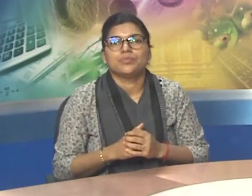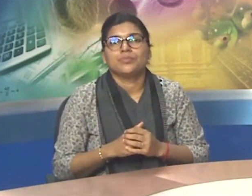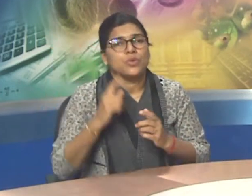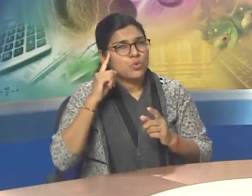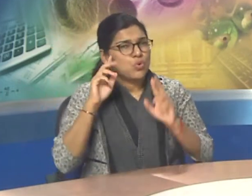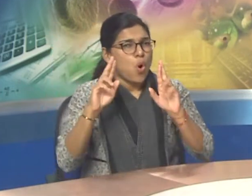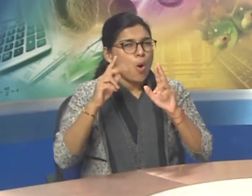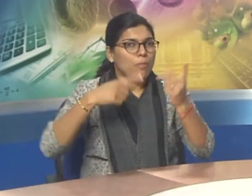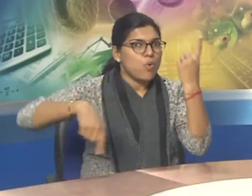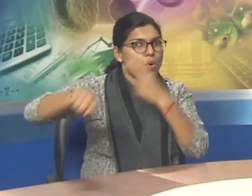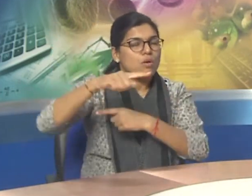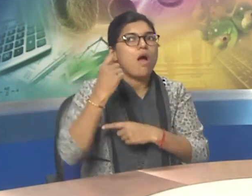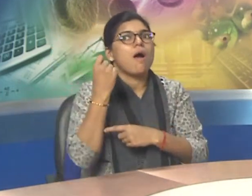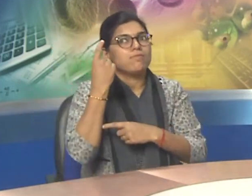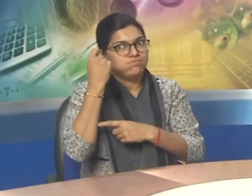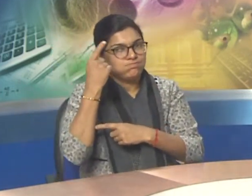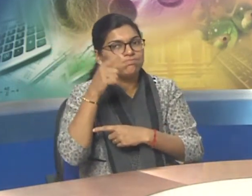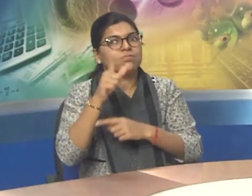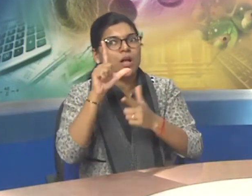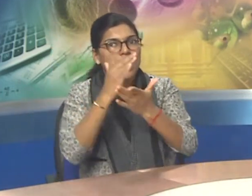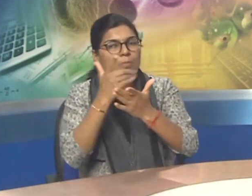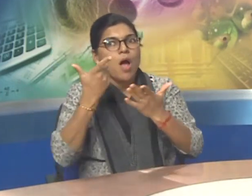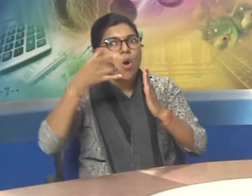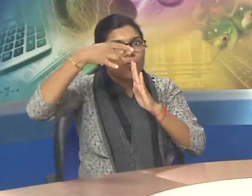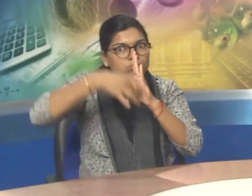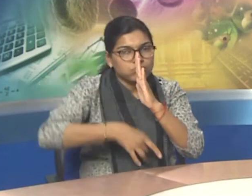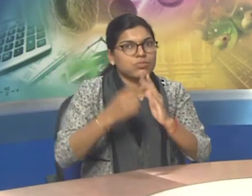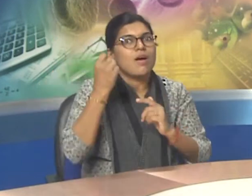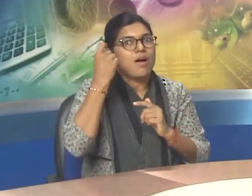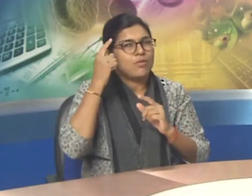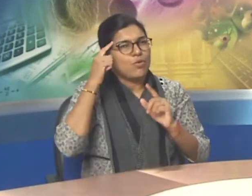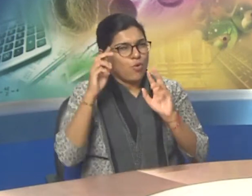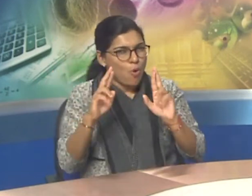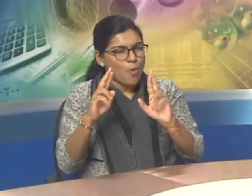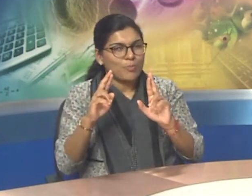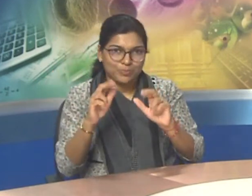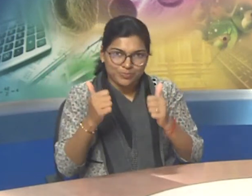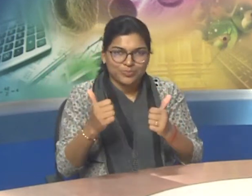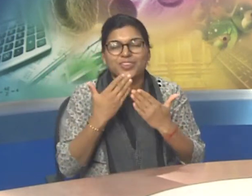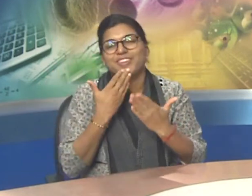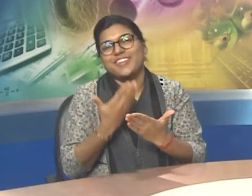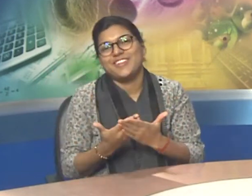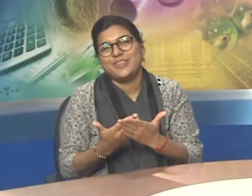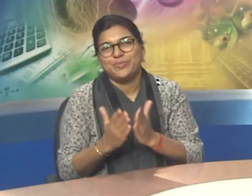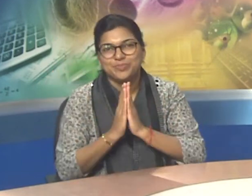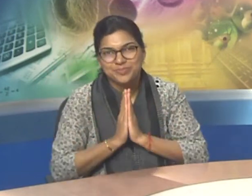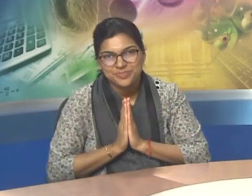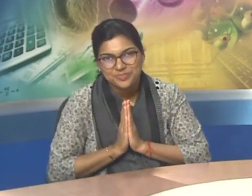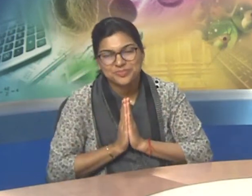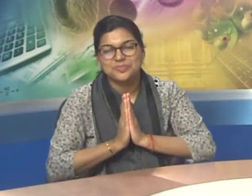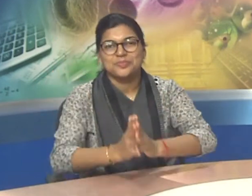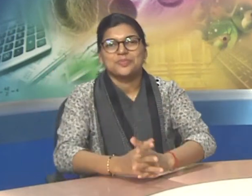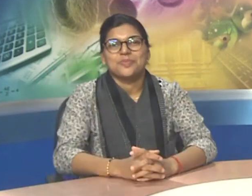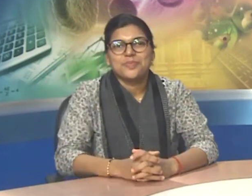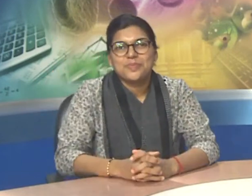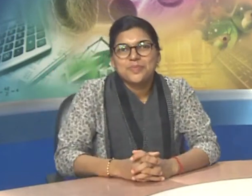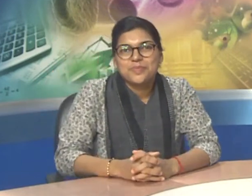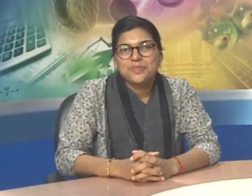in this lesson that we will cover in the next part number 2 video. I hope you enjoyed the lesson. Thank you.